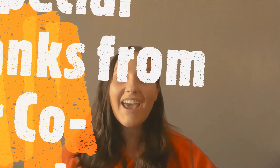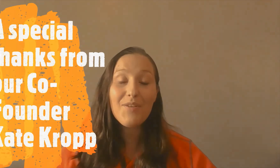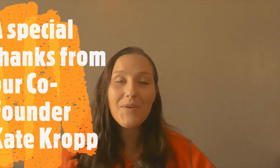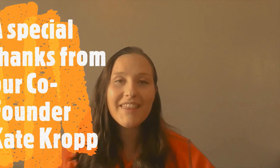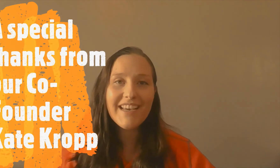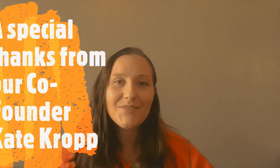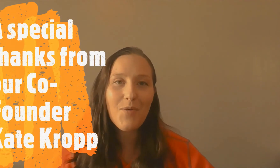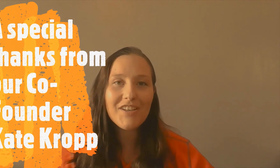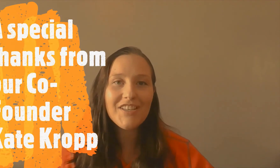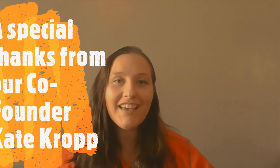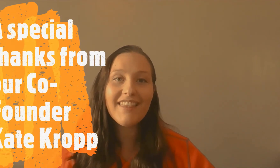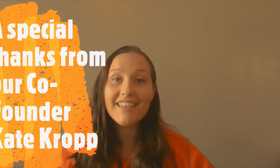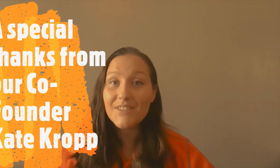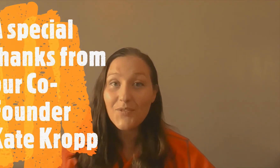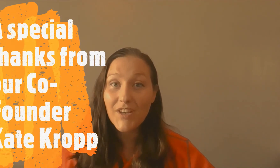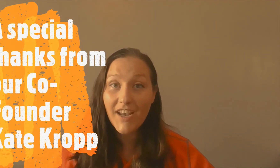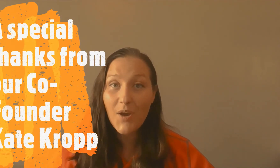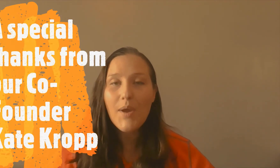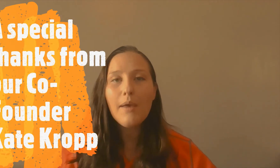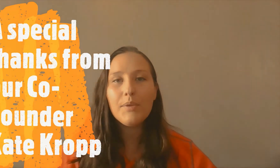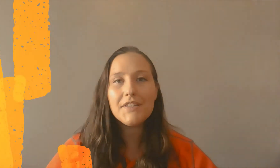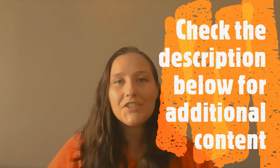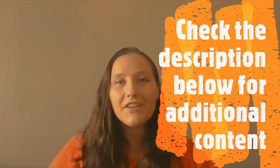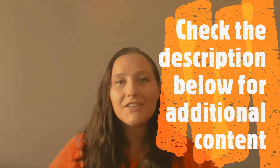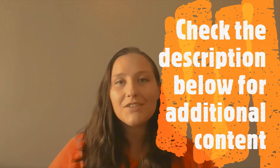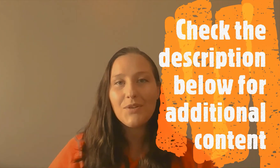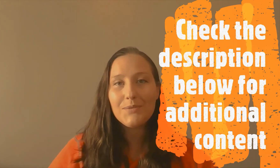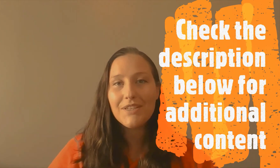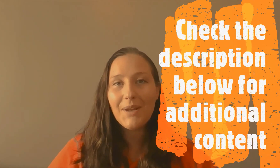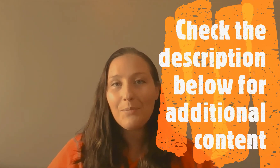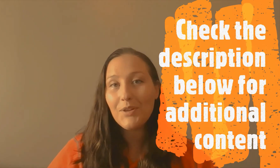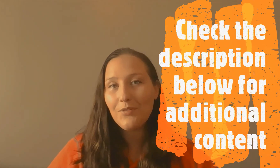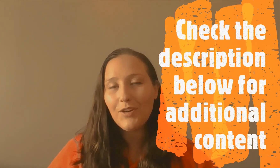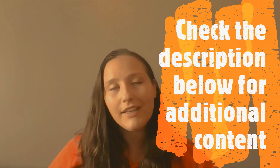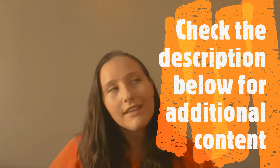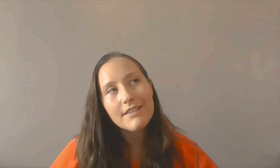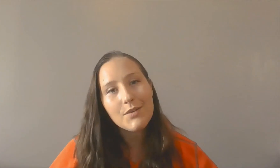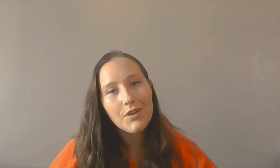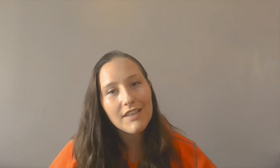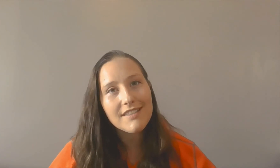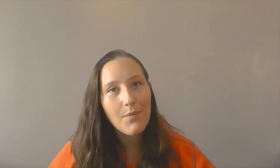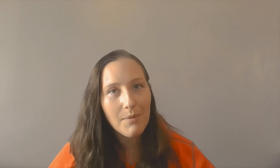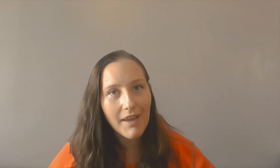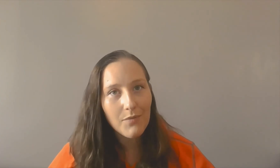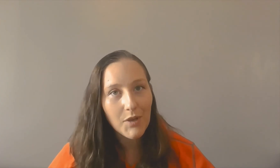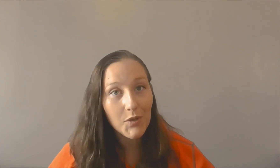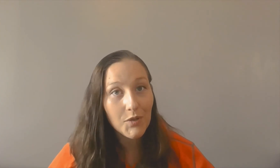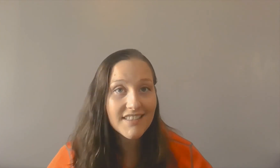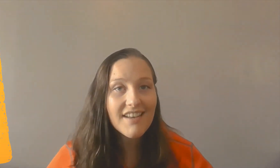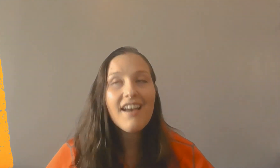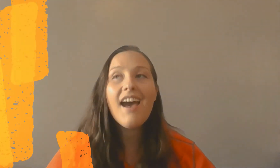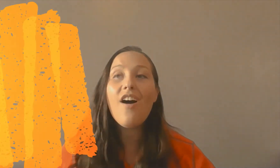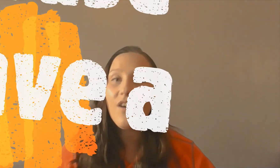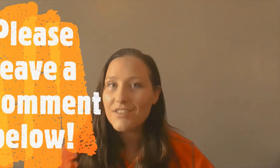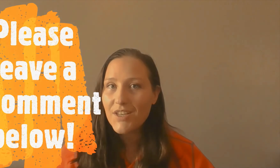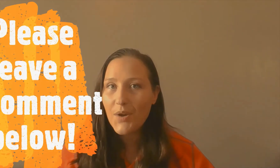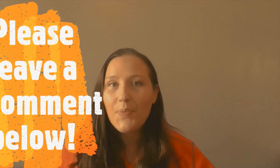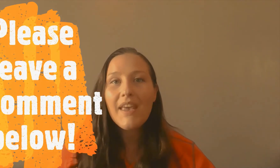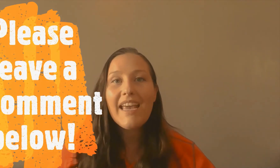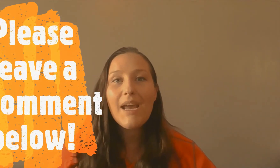everyone, thanks for watching this video. Please check the description down below for any links or goodies that we may have included. Also,